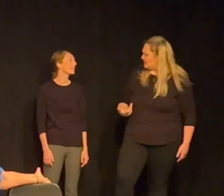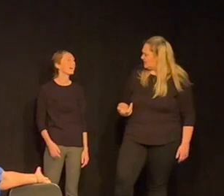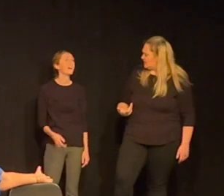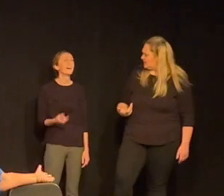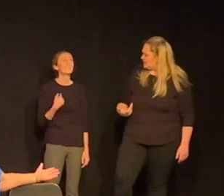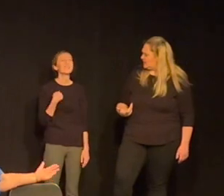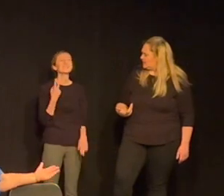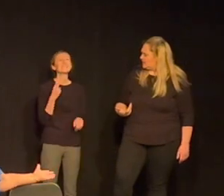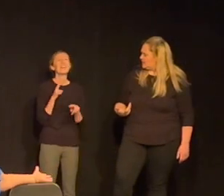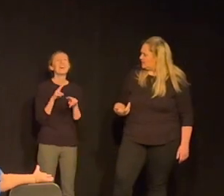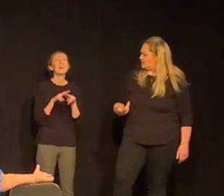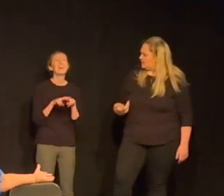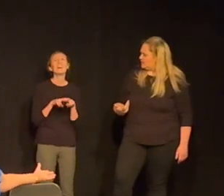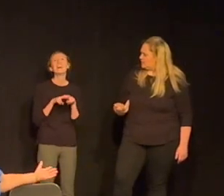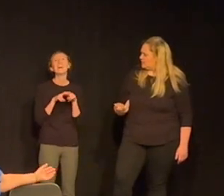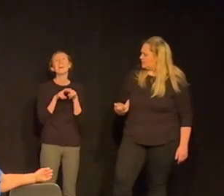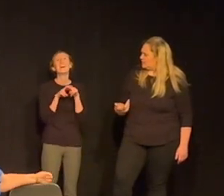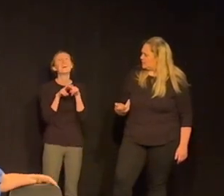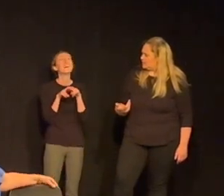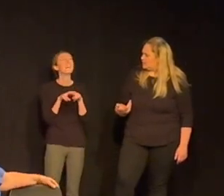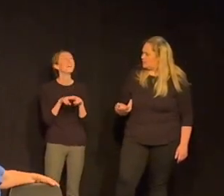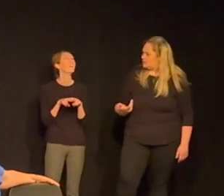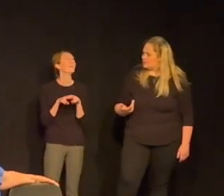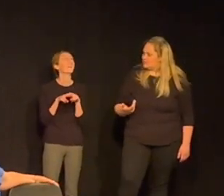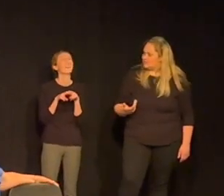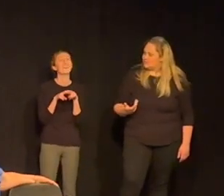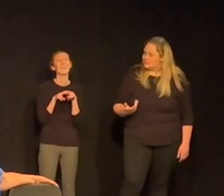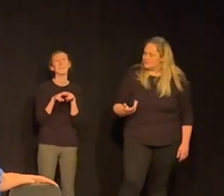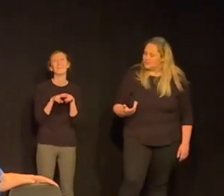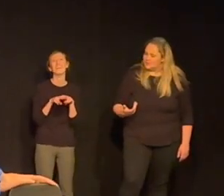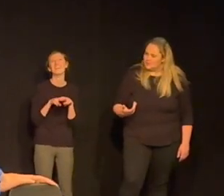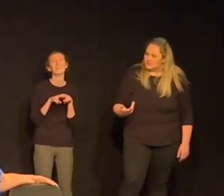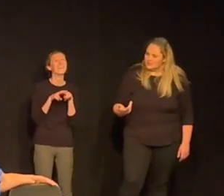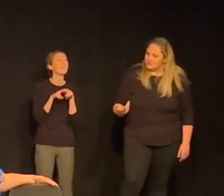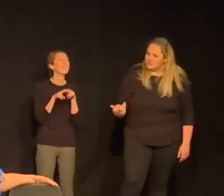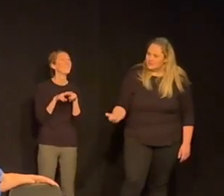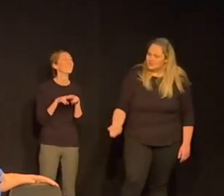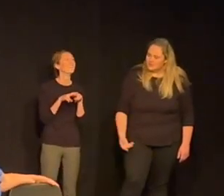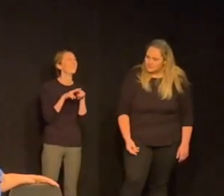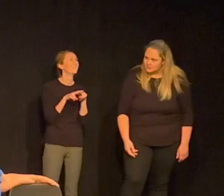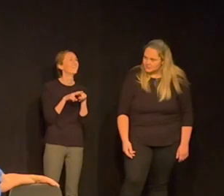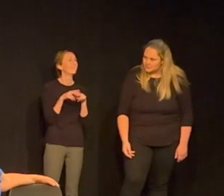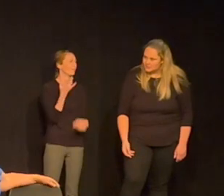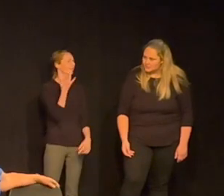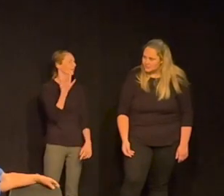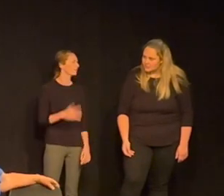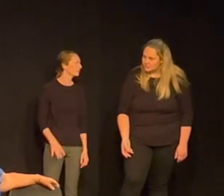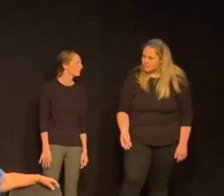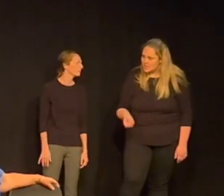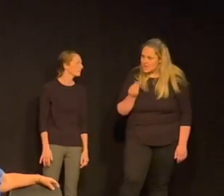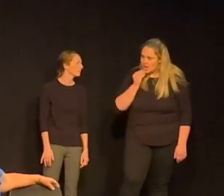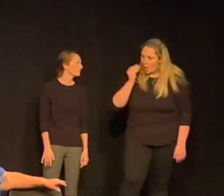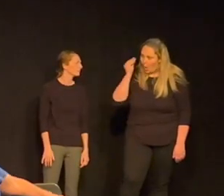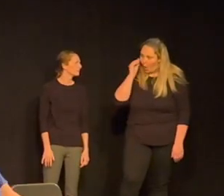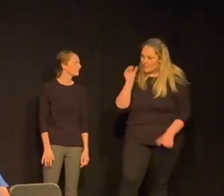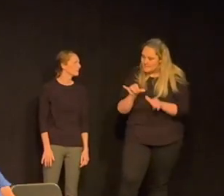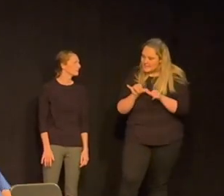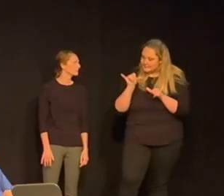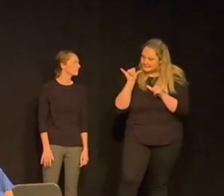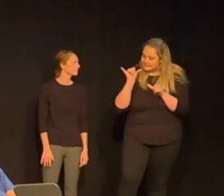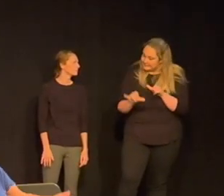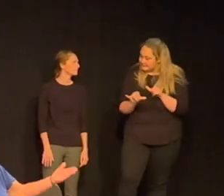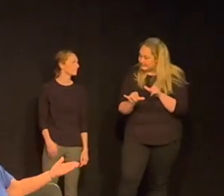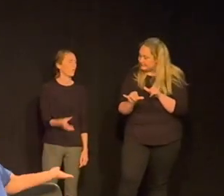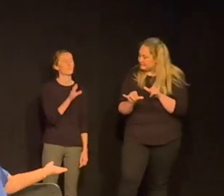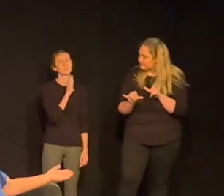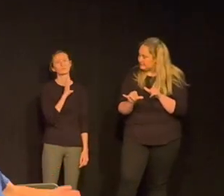I'm just sitting here. What's it to you? We're supposed to be staying indoors. Oh, for